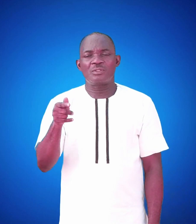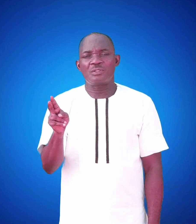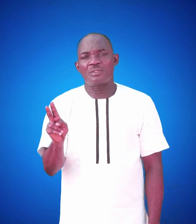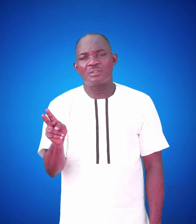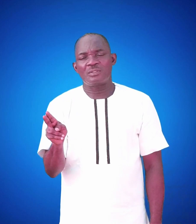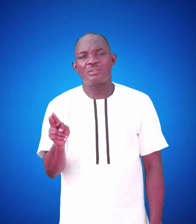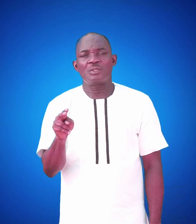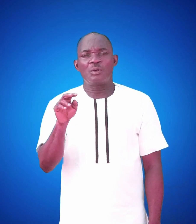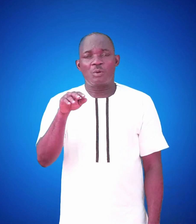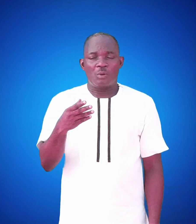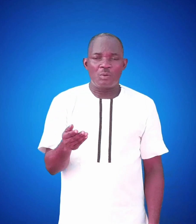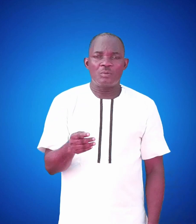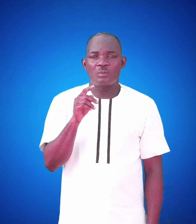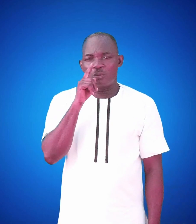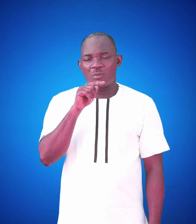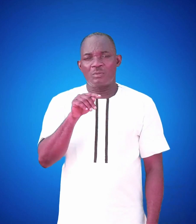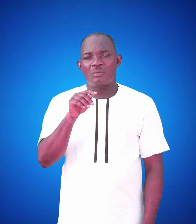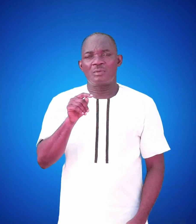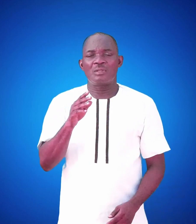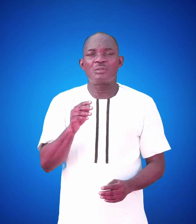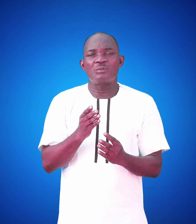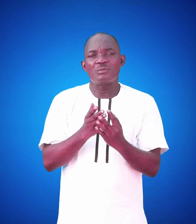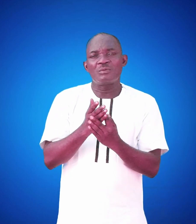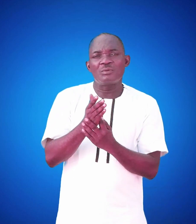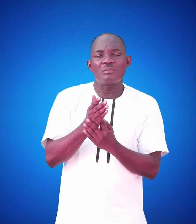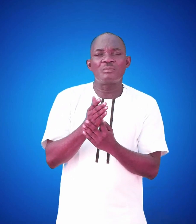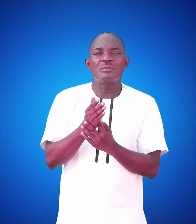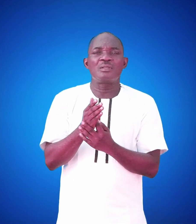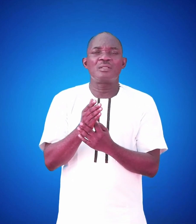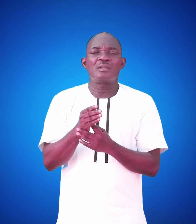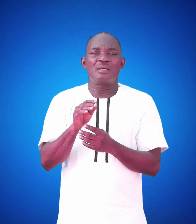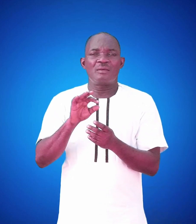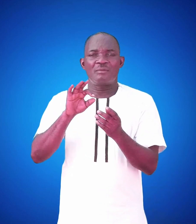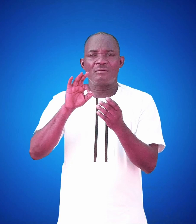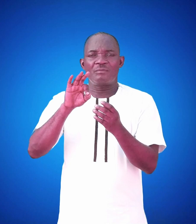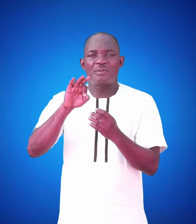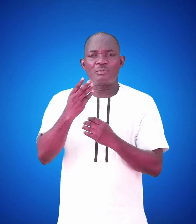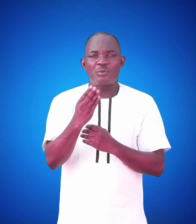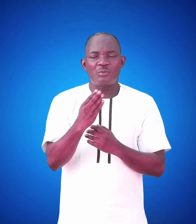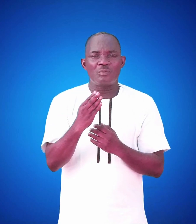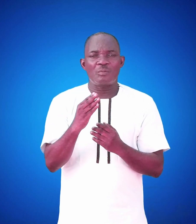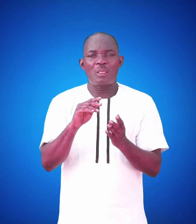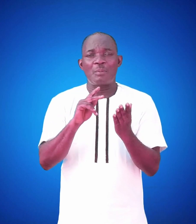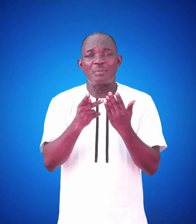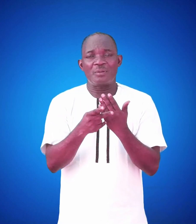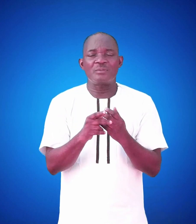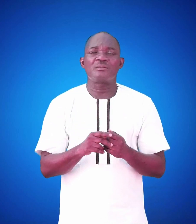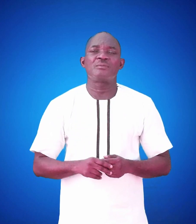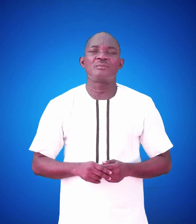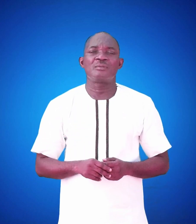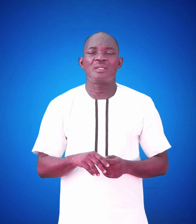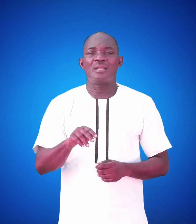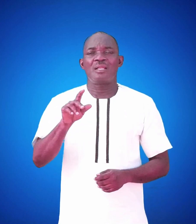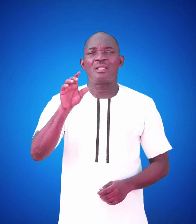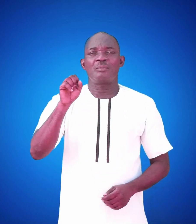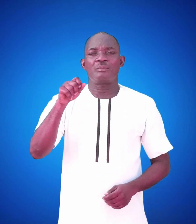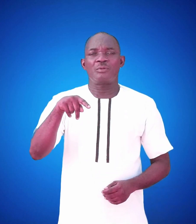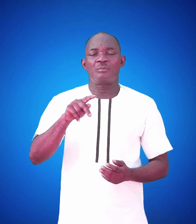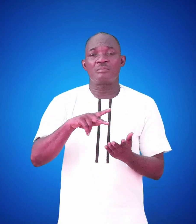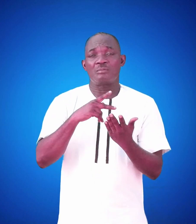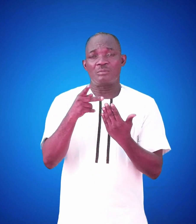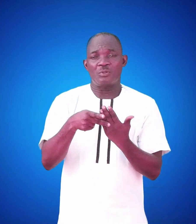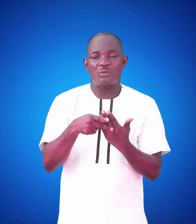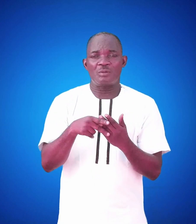www.leap.gov.gh or via our Facebook page, LEAP